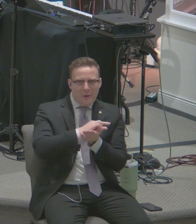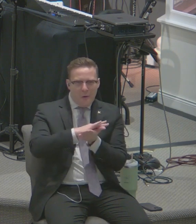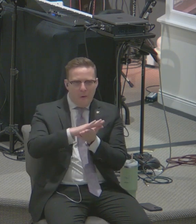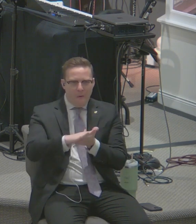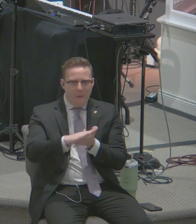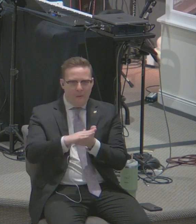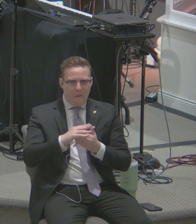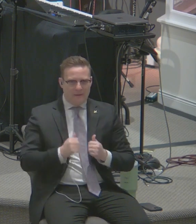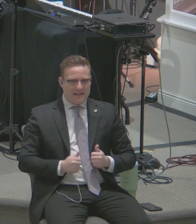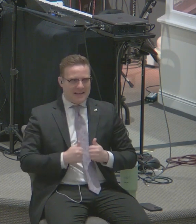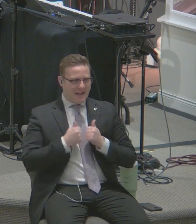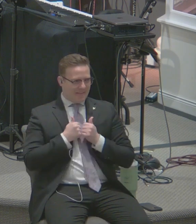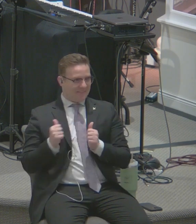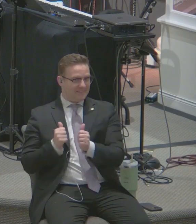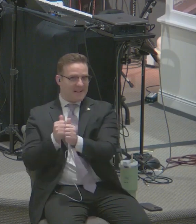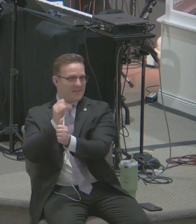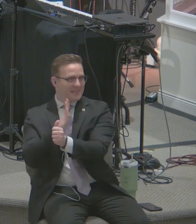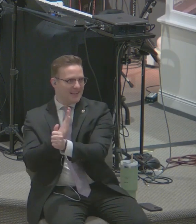a holy lifestyle.